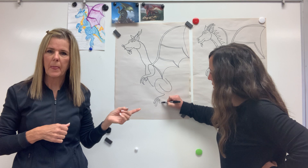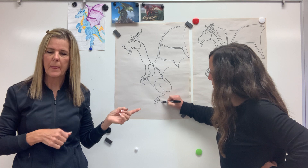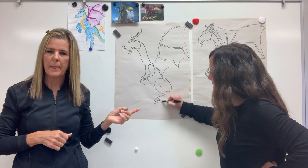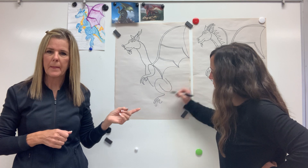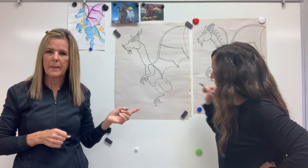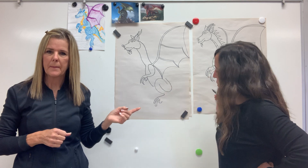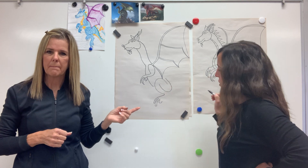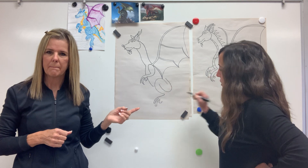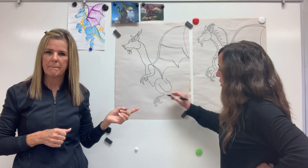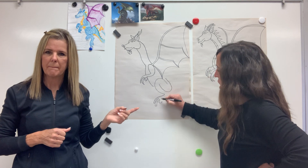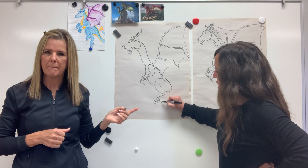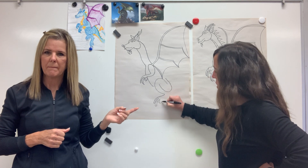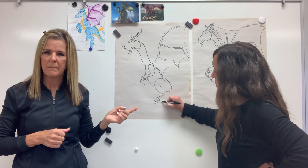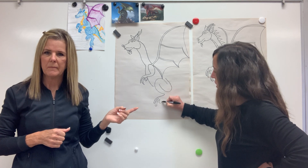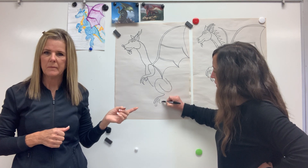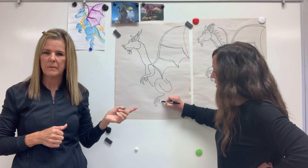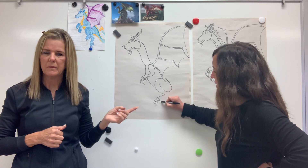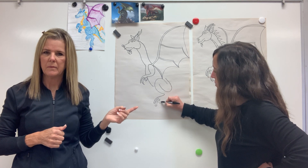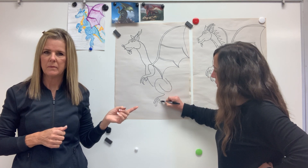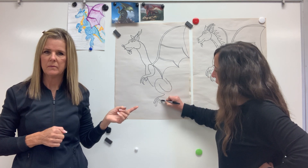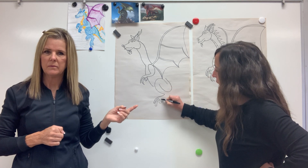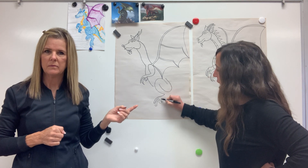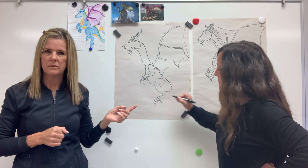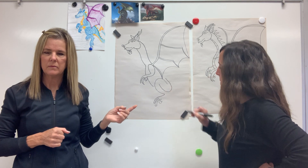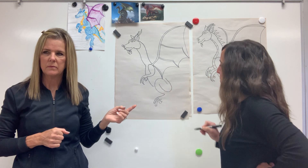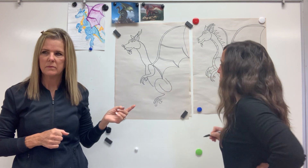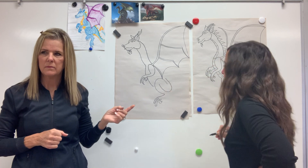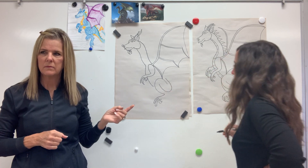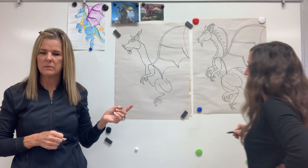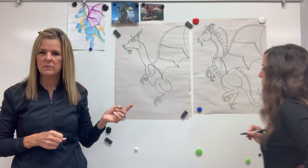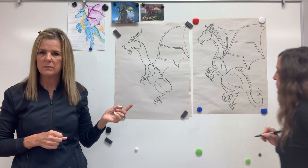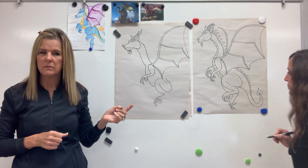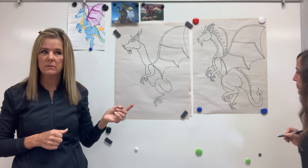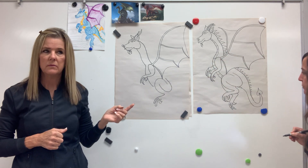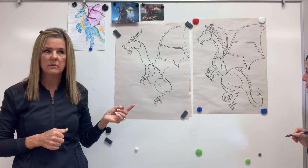line for the toe and then double that.